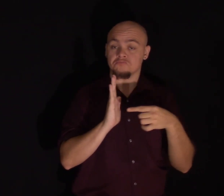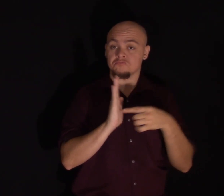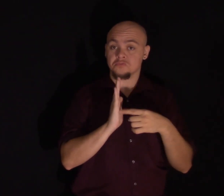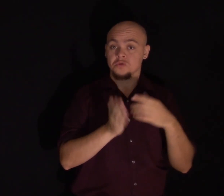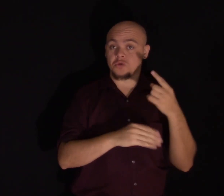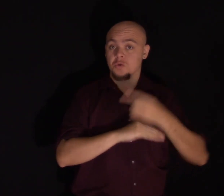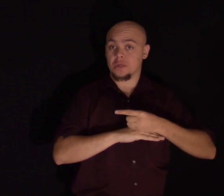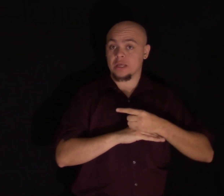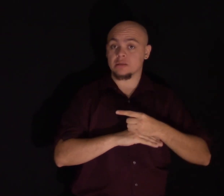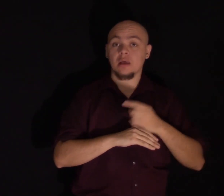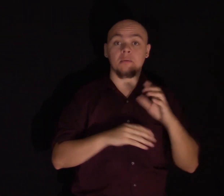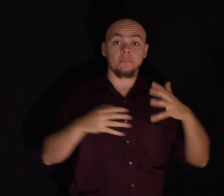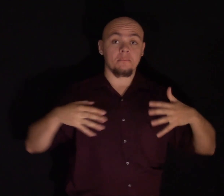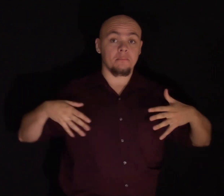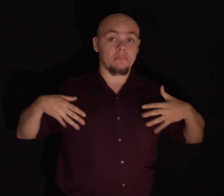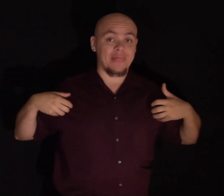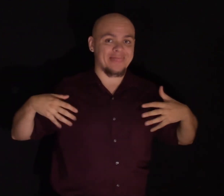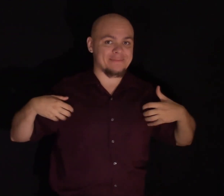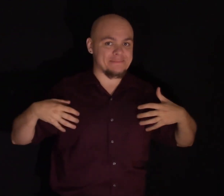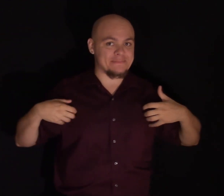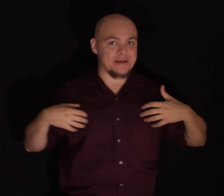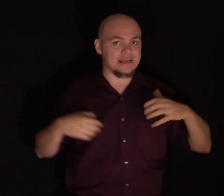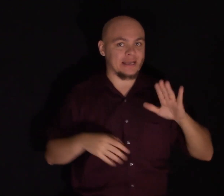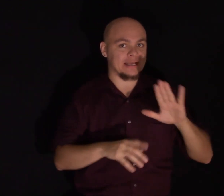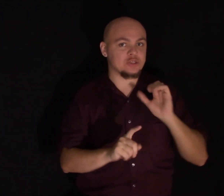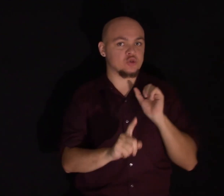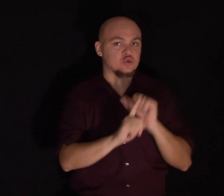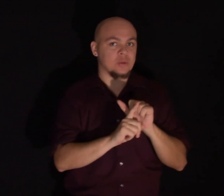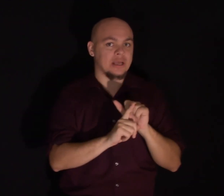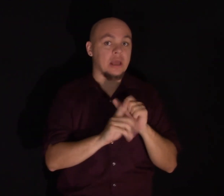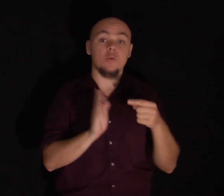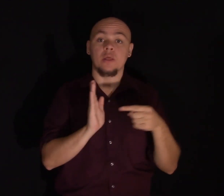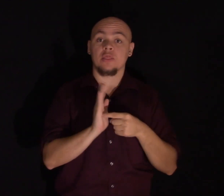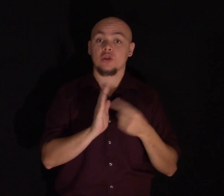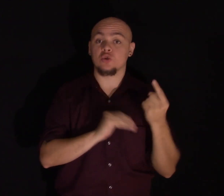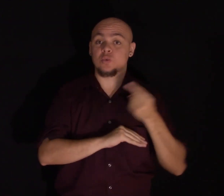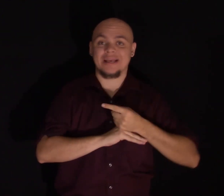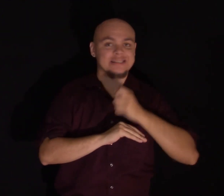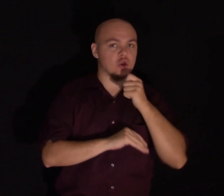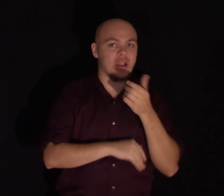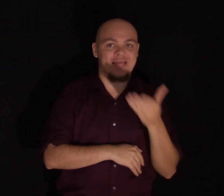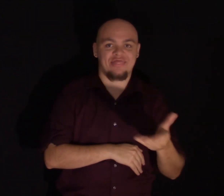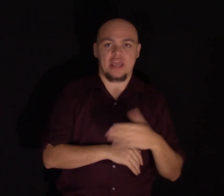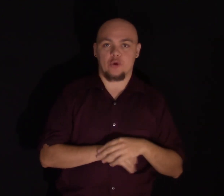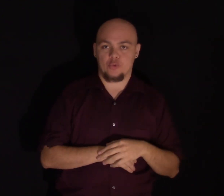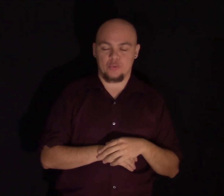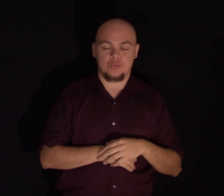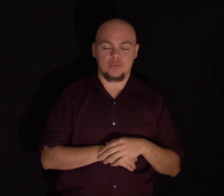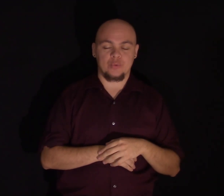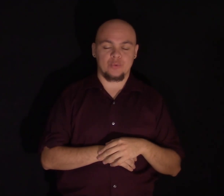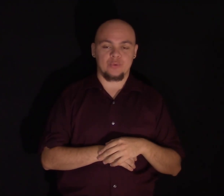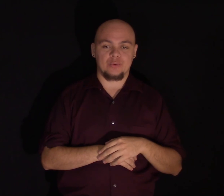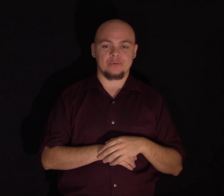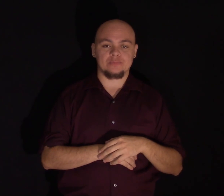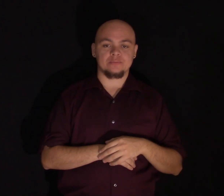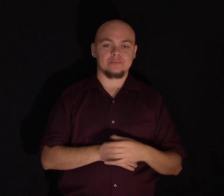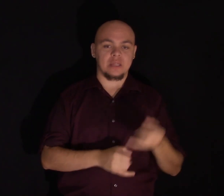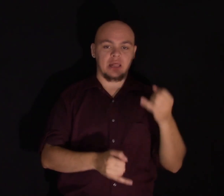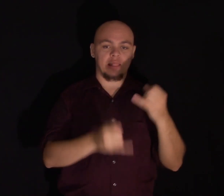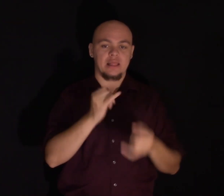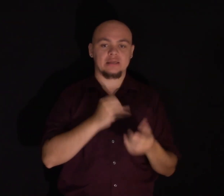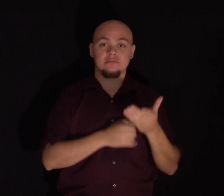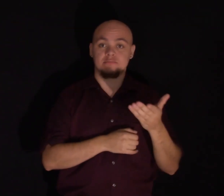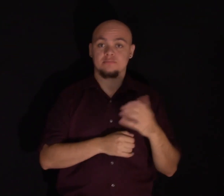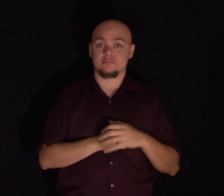but remember the monkey's sneakiest trick is when the deadlines aren't there now i want to show you one last thing i call